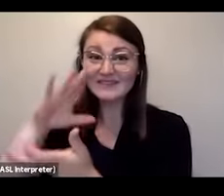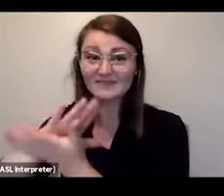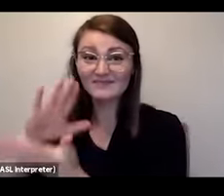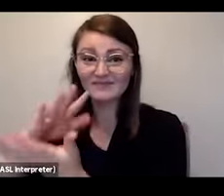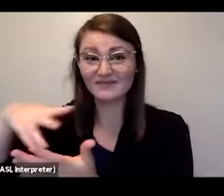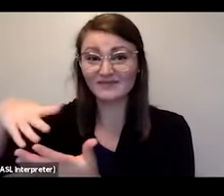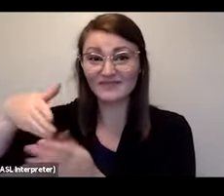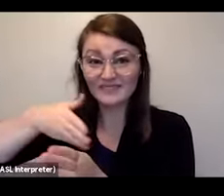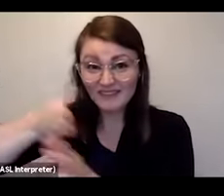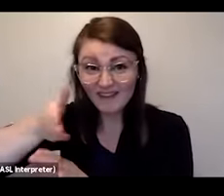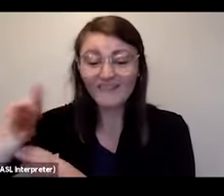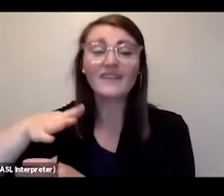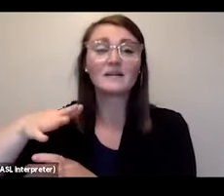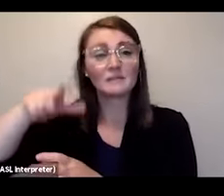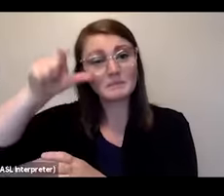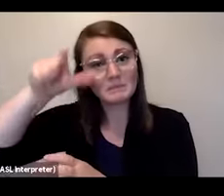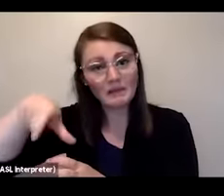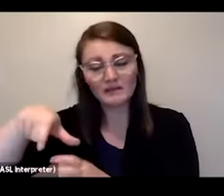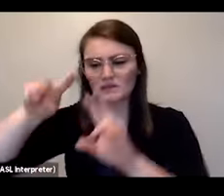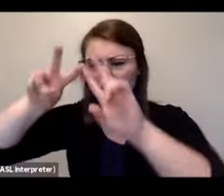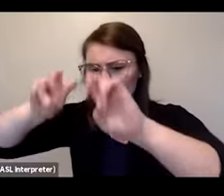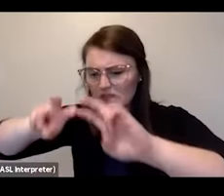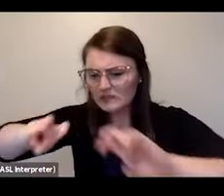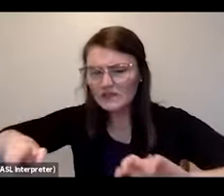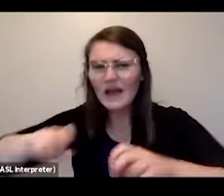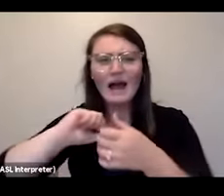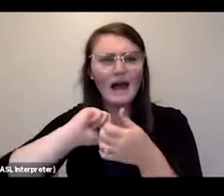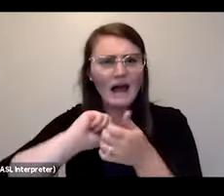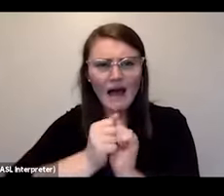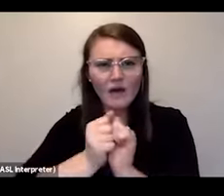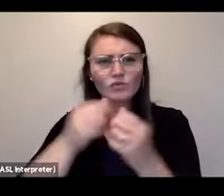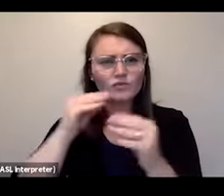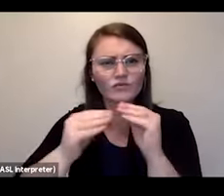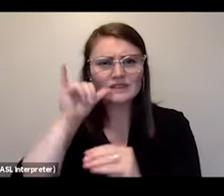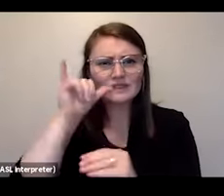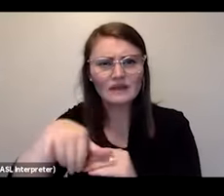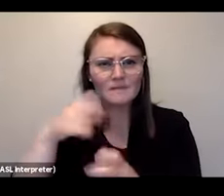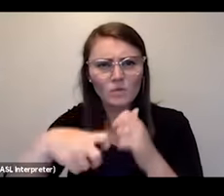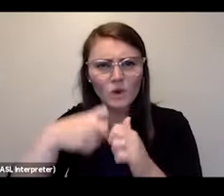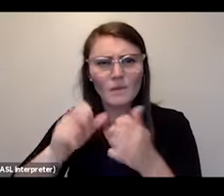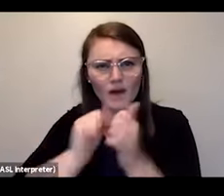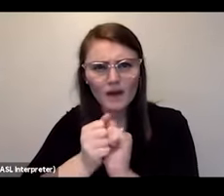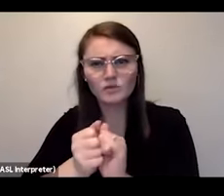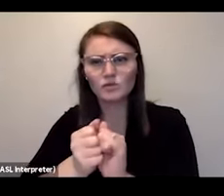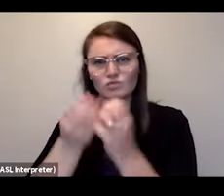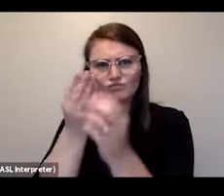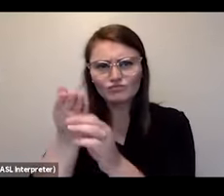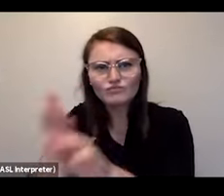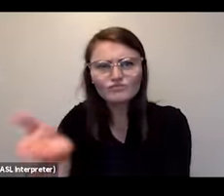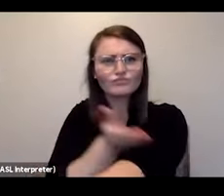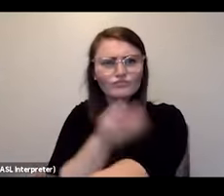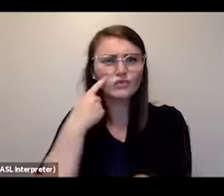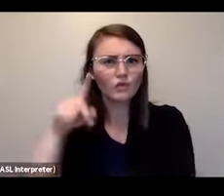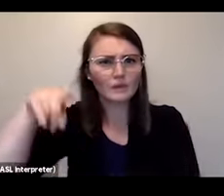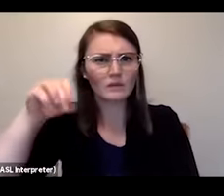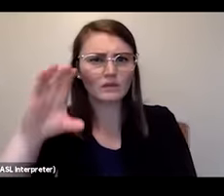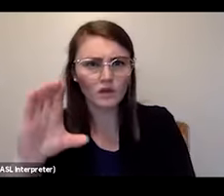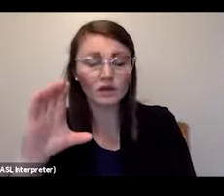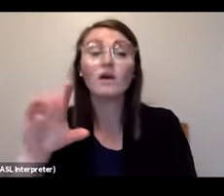issues makes it difficult to know where to begin. To help people get started with this conversation, the Ohio State Departments of Astronomy